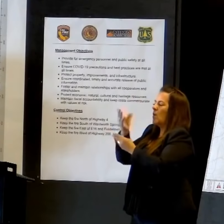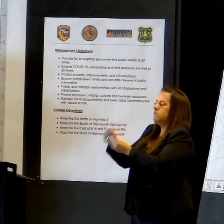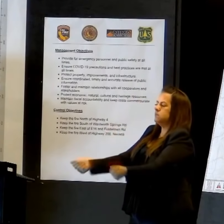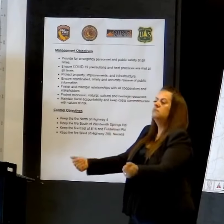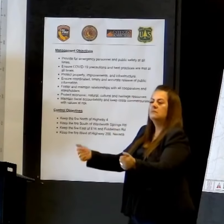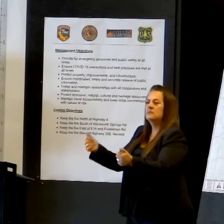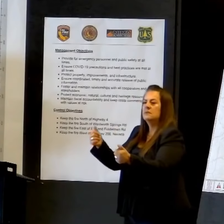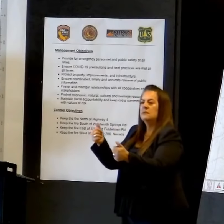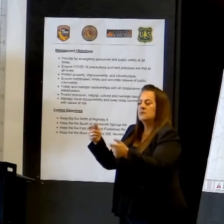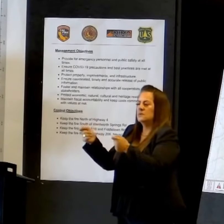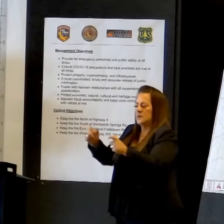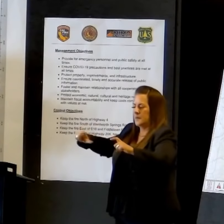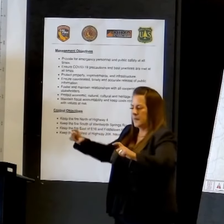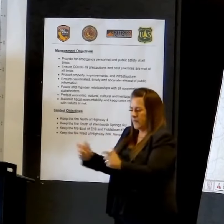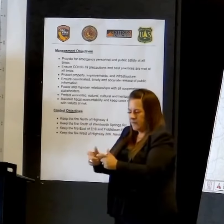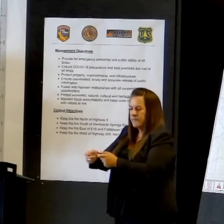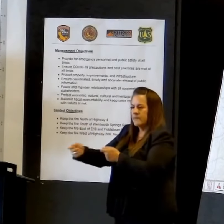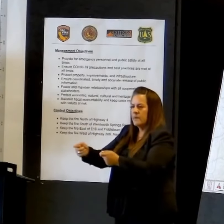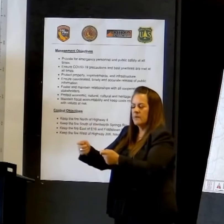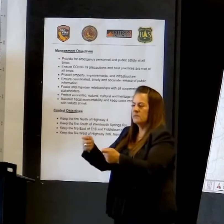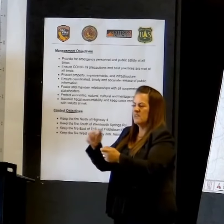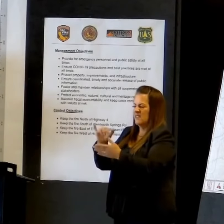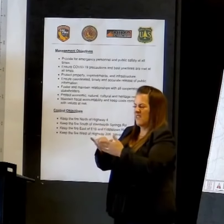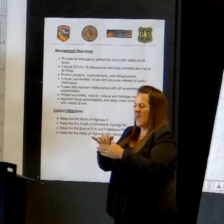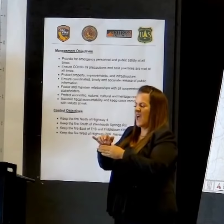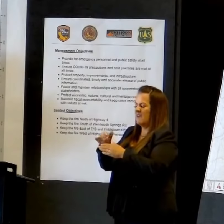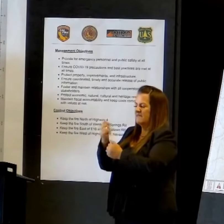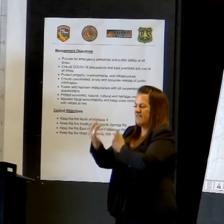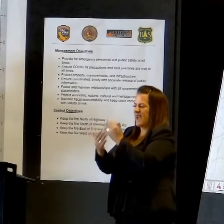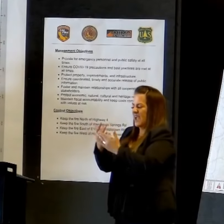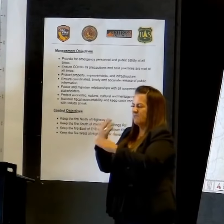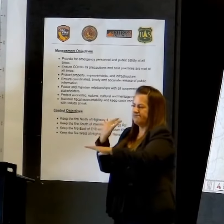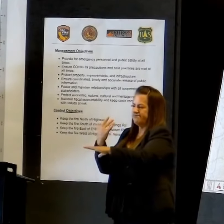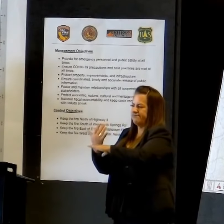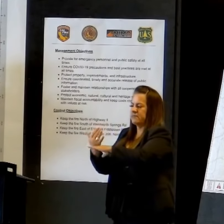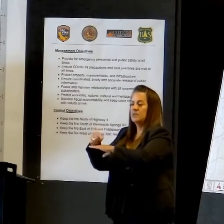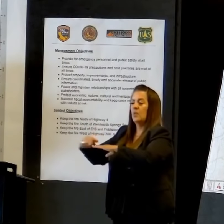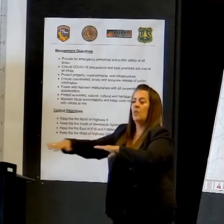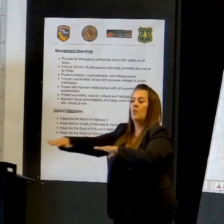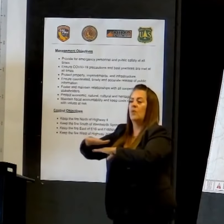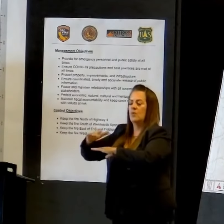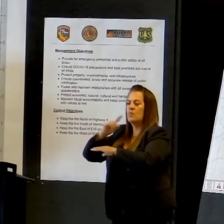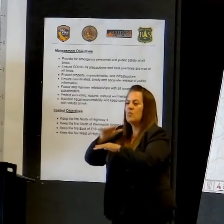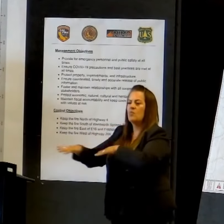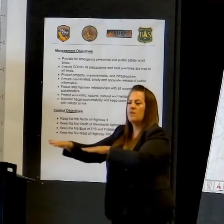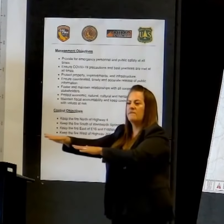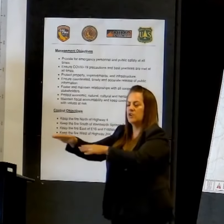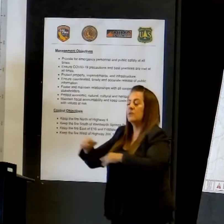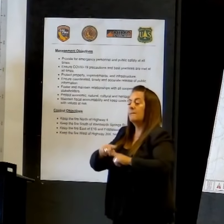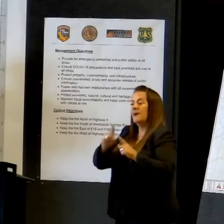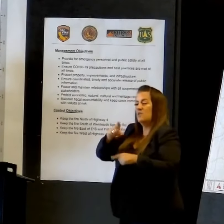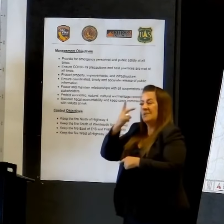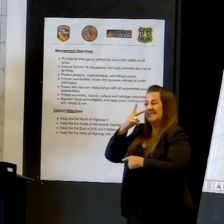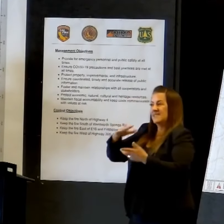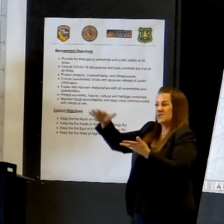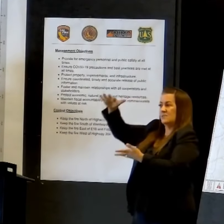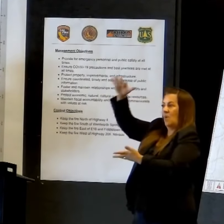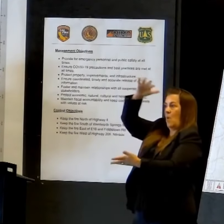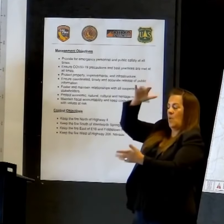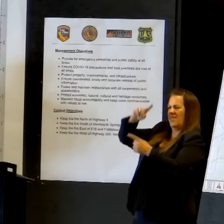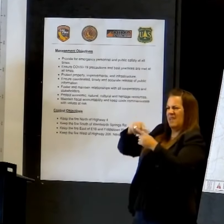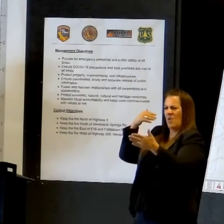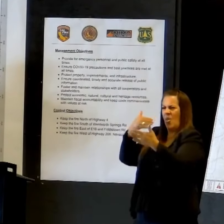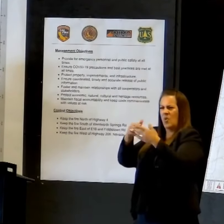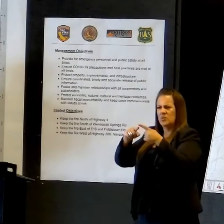and we'll reduce that threat going into tomorrow's operational shift. So a lot of work to be done in here, but if you're seeing a lot of smoke that's